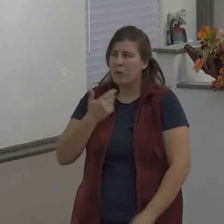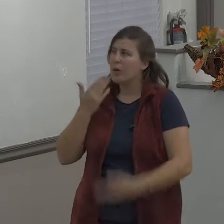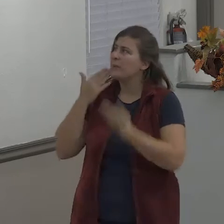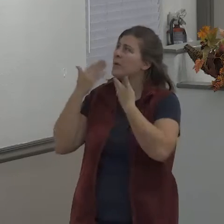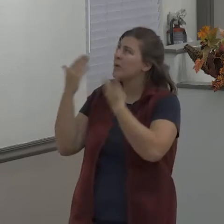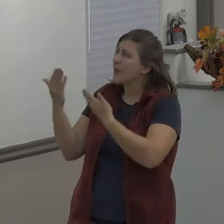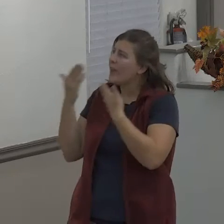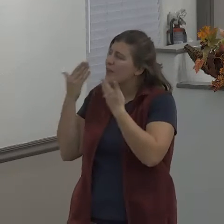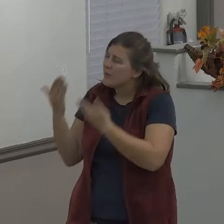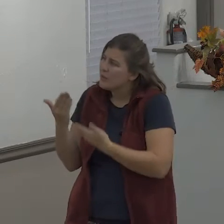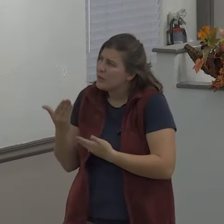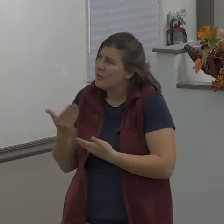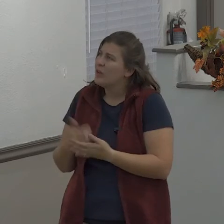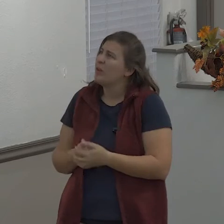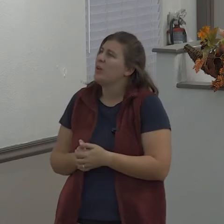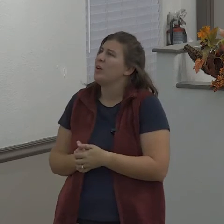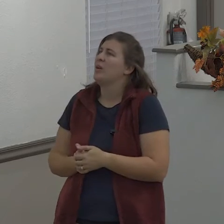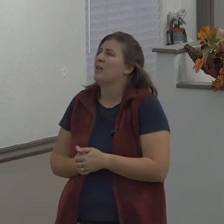I'm so thankful